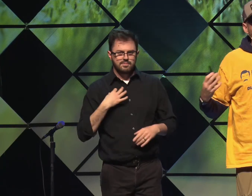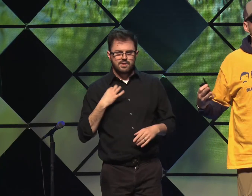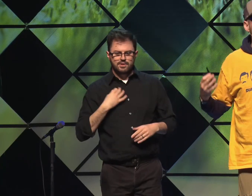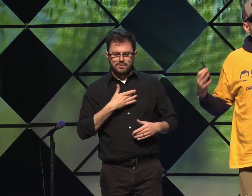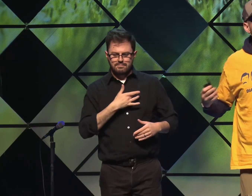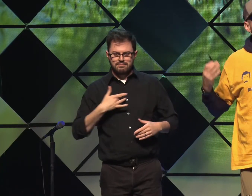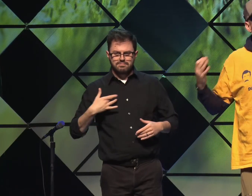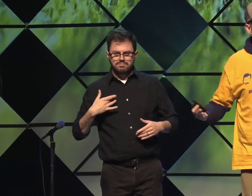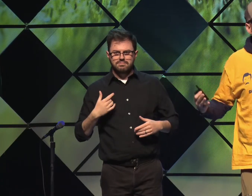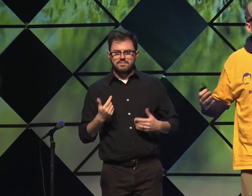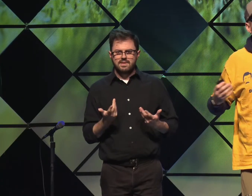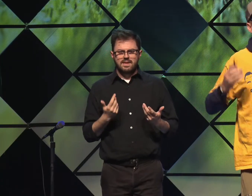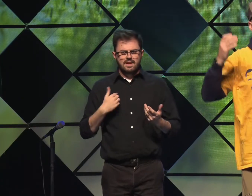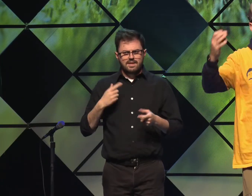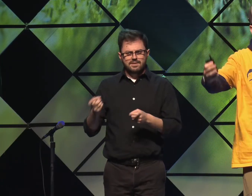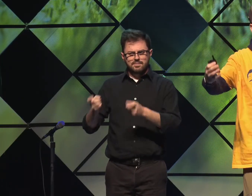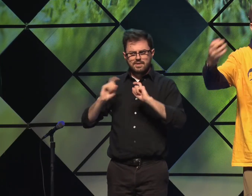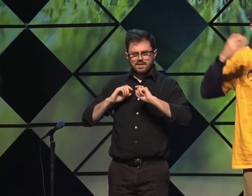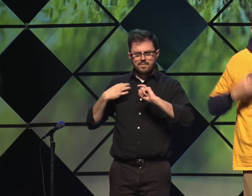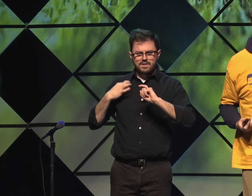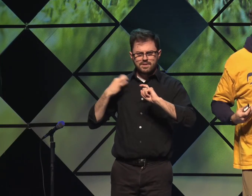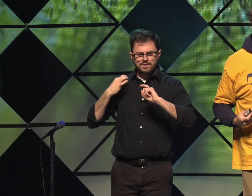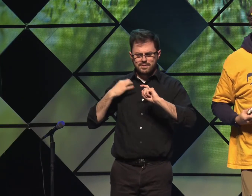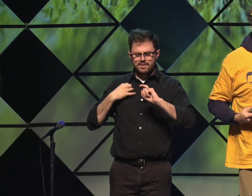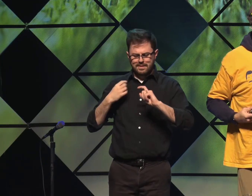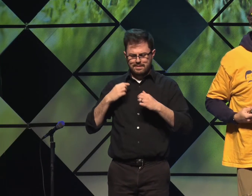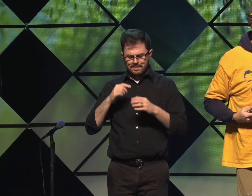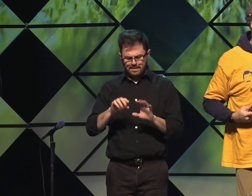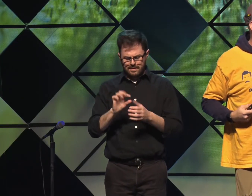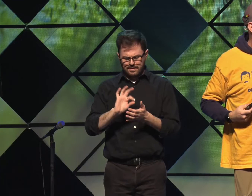I questioned how much weight does the camera add?